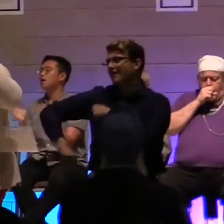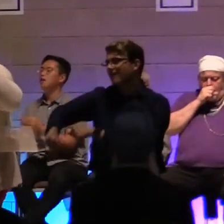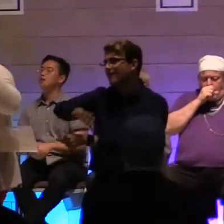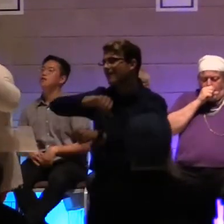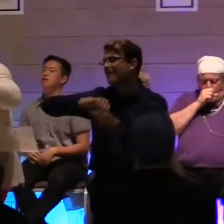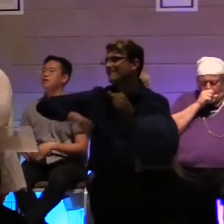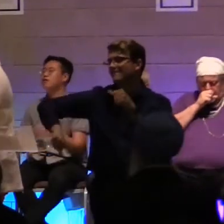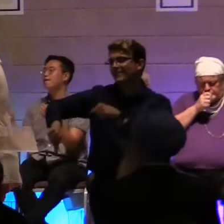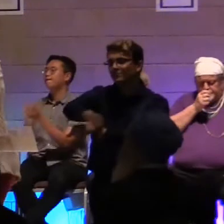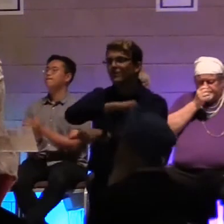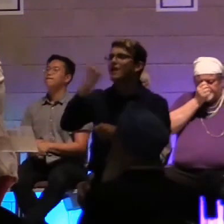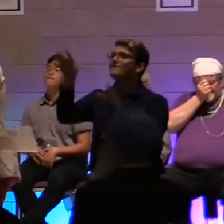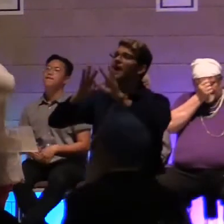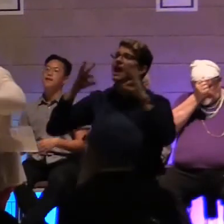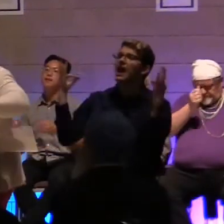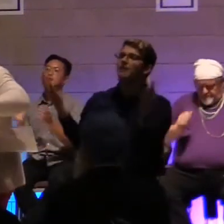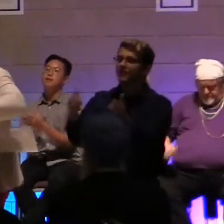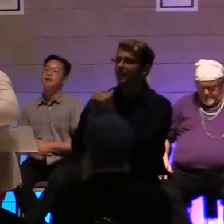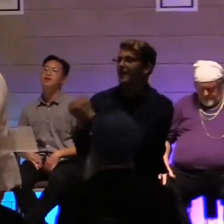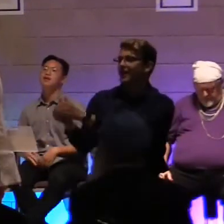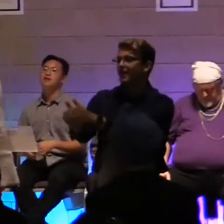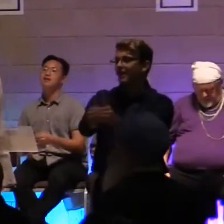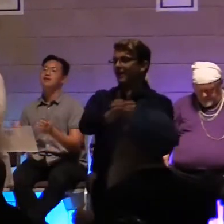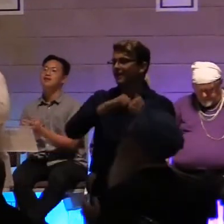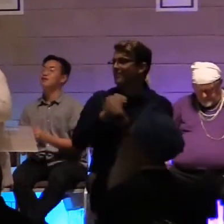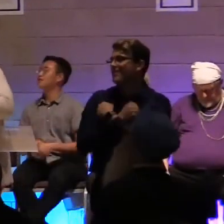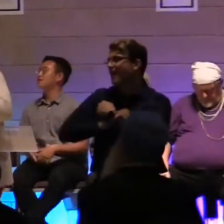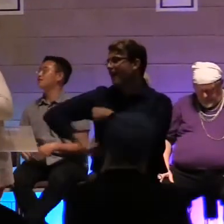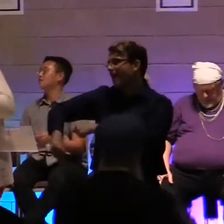Say it again, say one family.